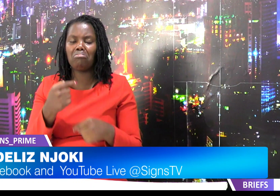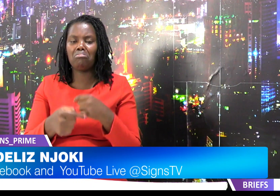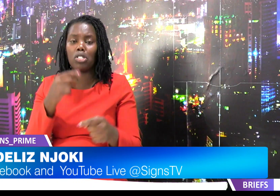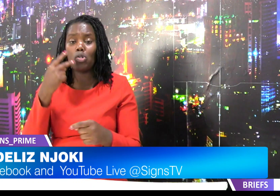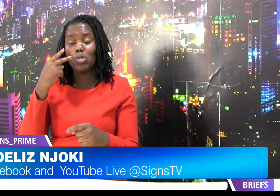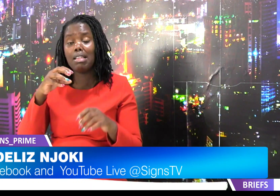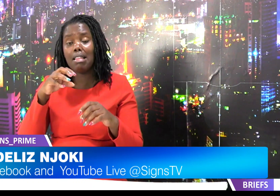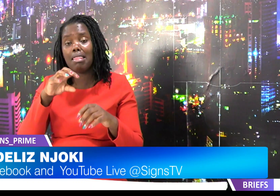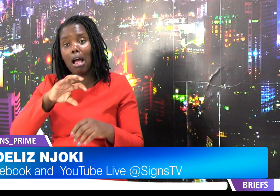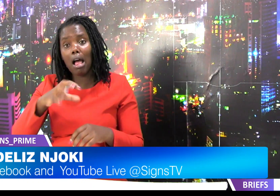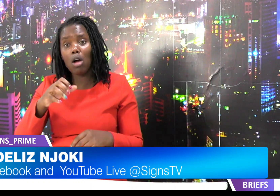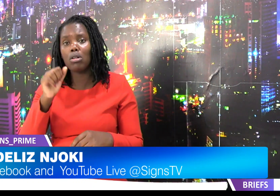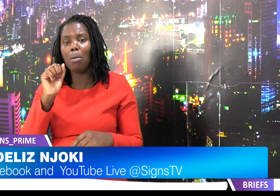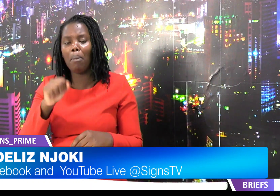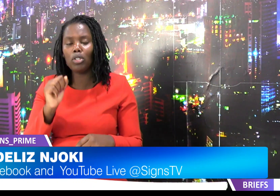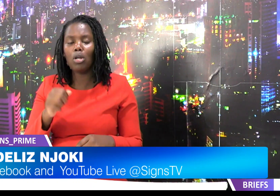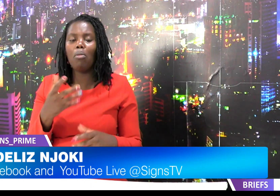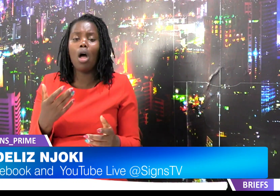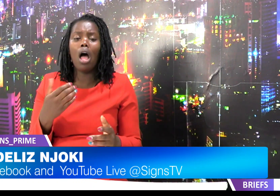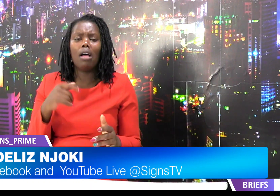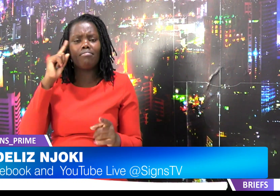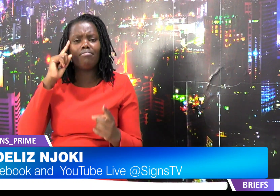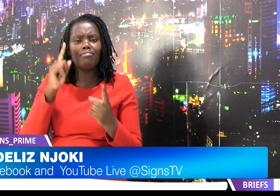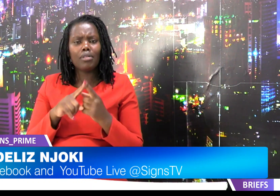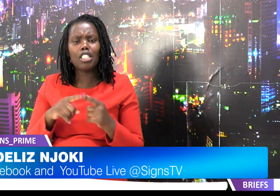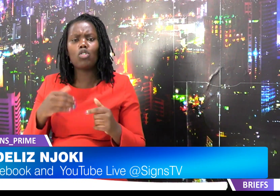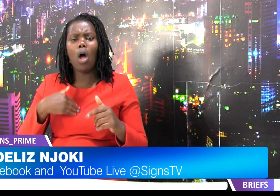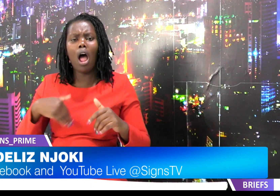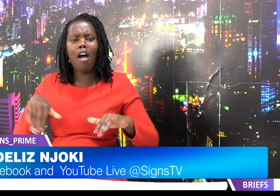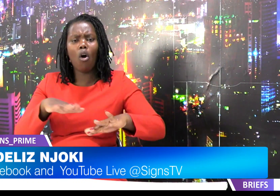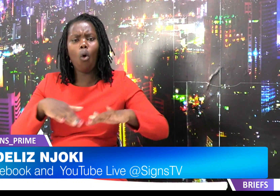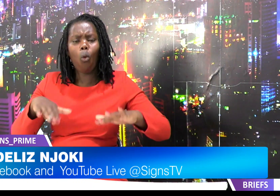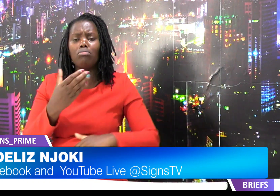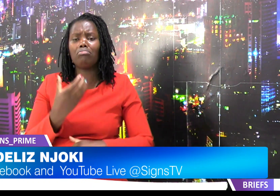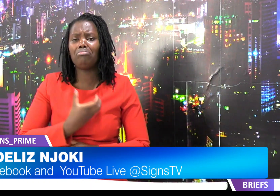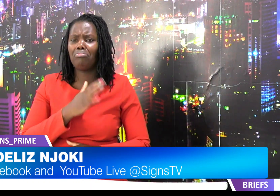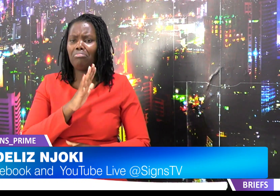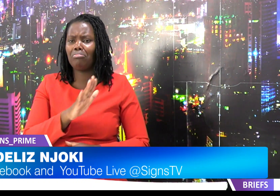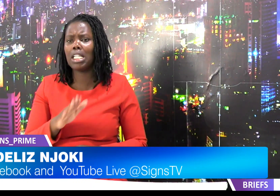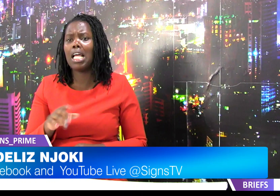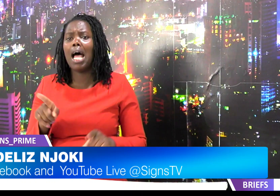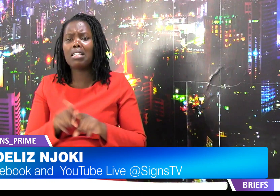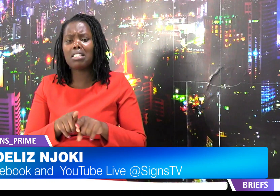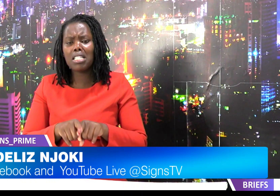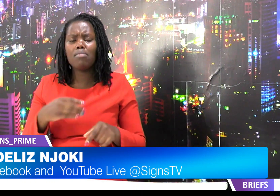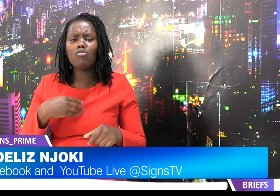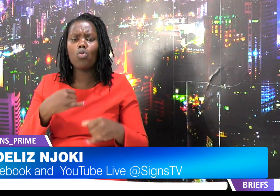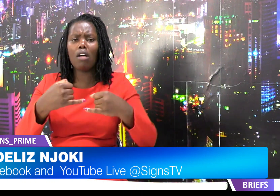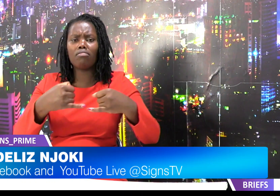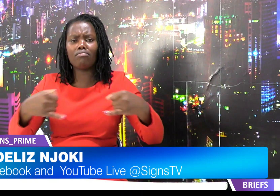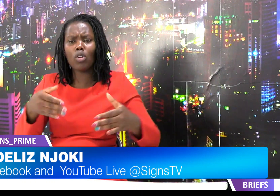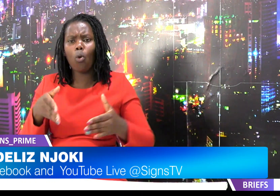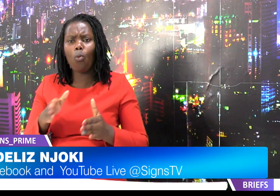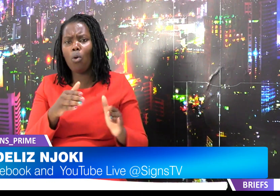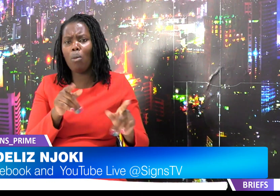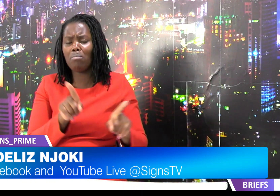the developer was earmarked by the county for pathway, parking spaces,